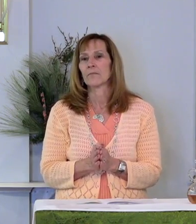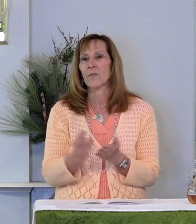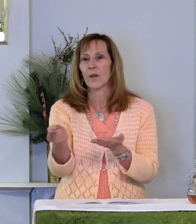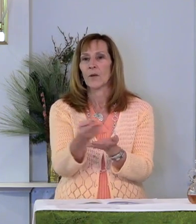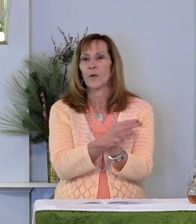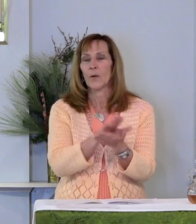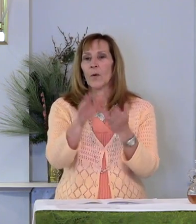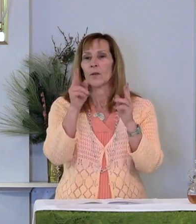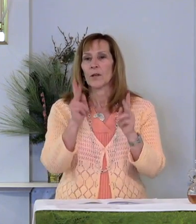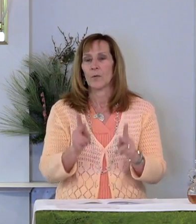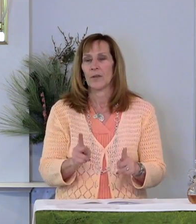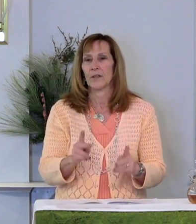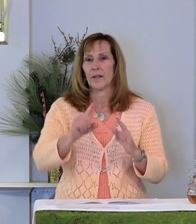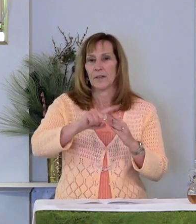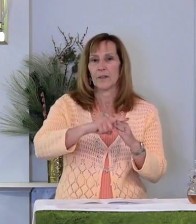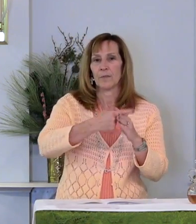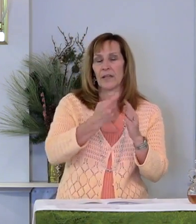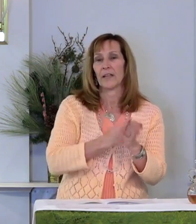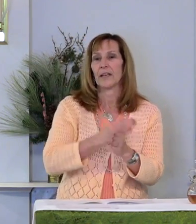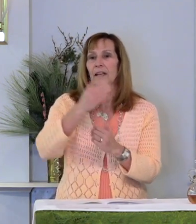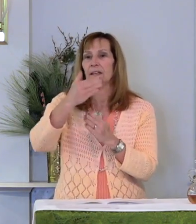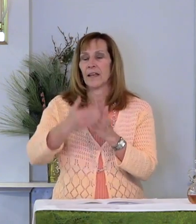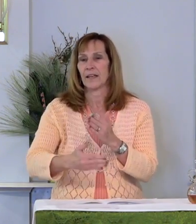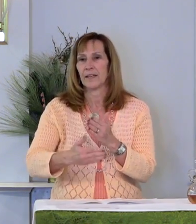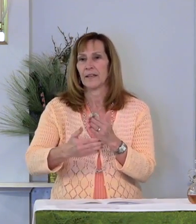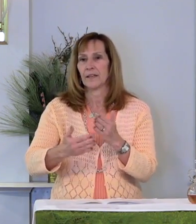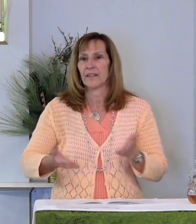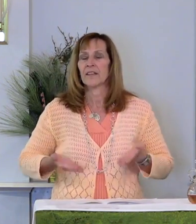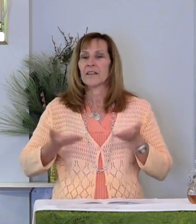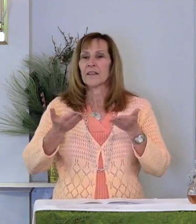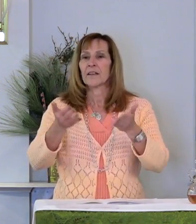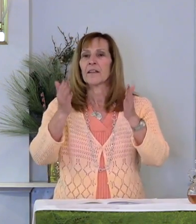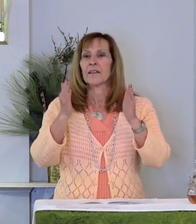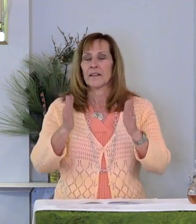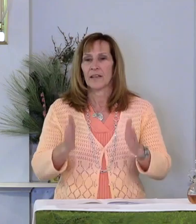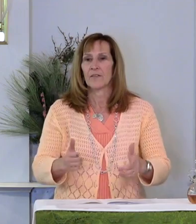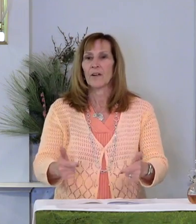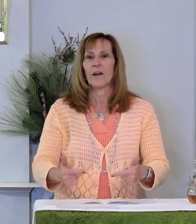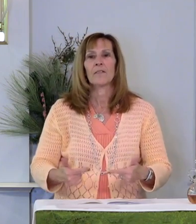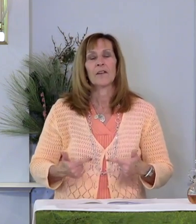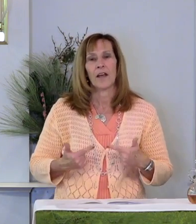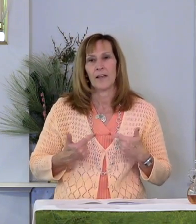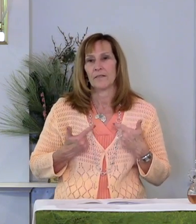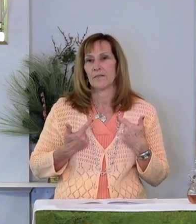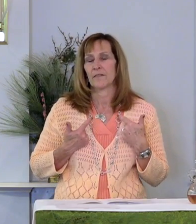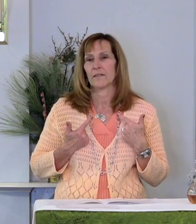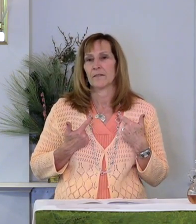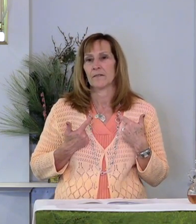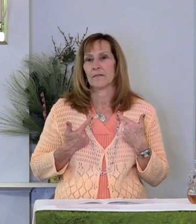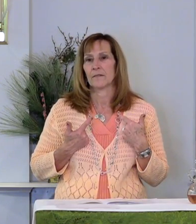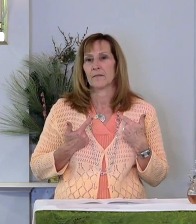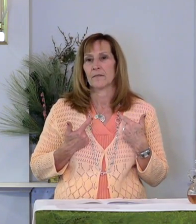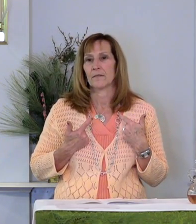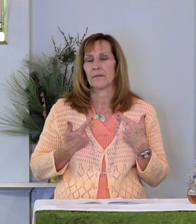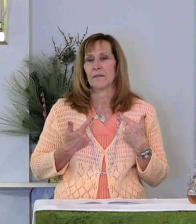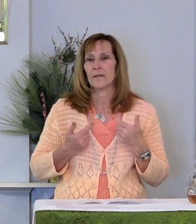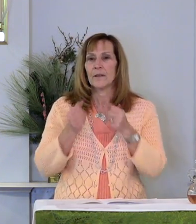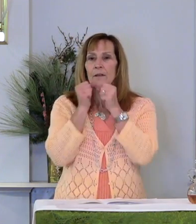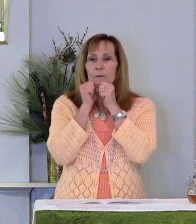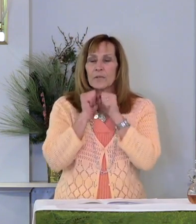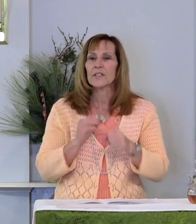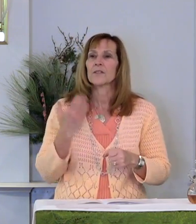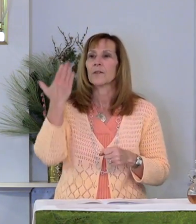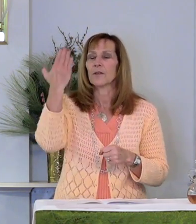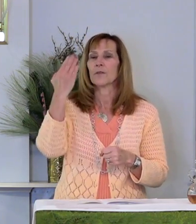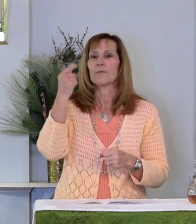Holy one, the beginning and the end, the giver of life, blessed